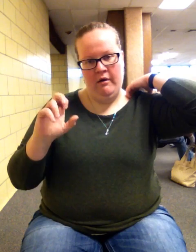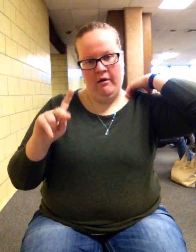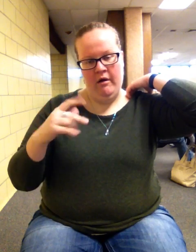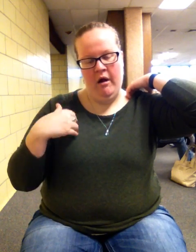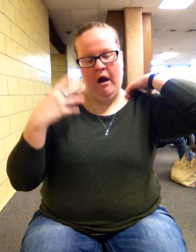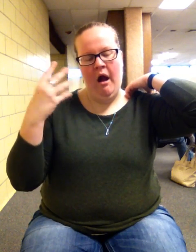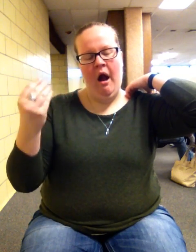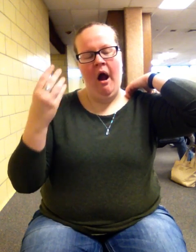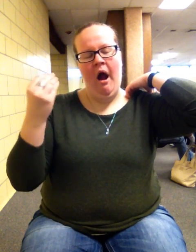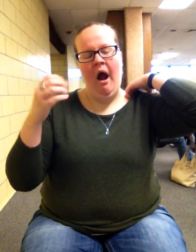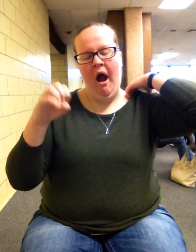So I'm going to use the 17.5%